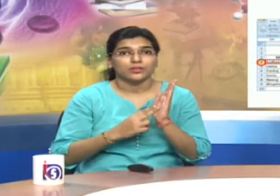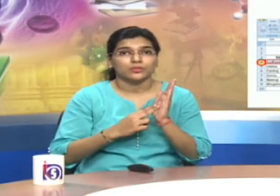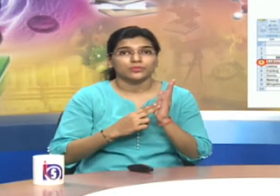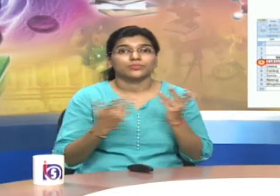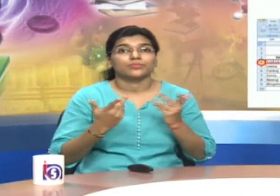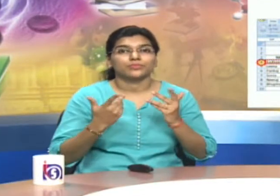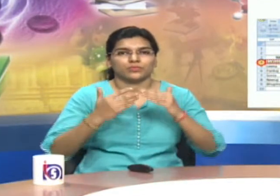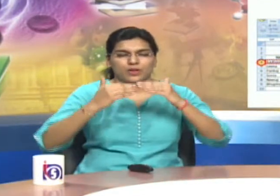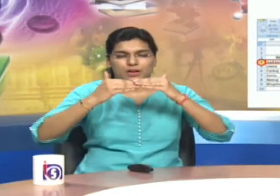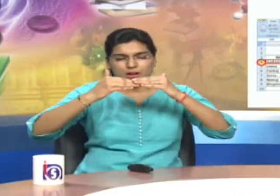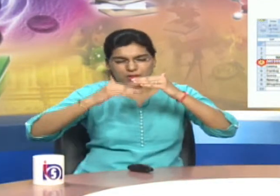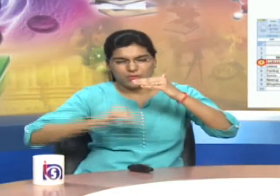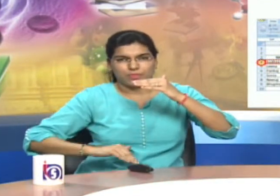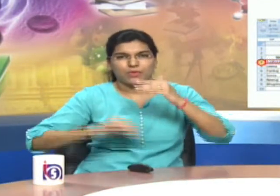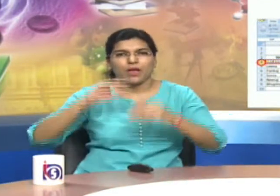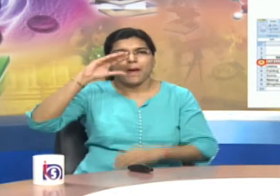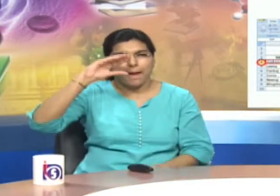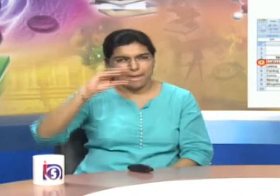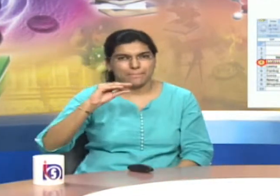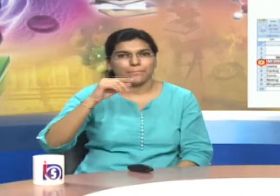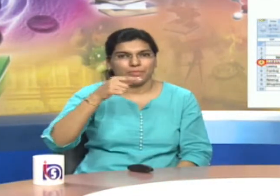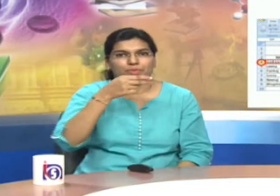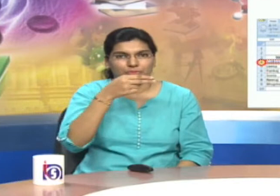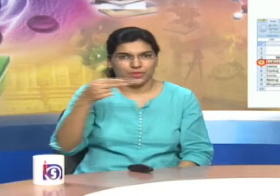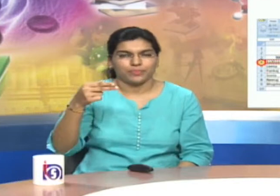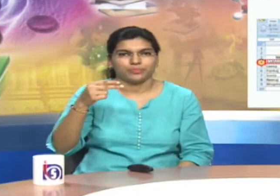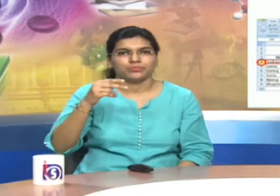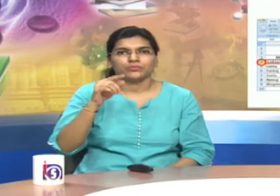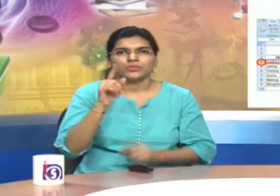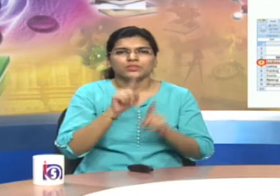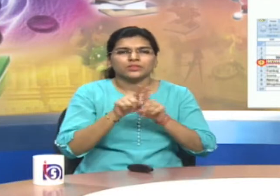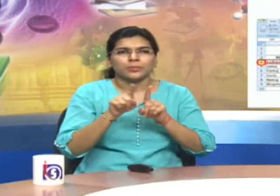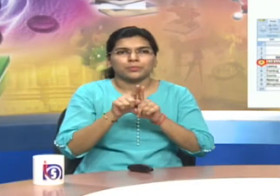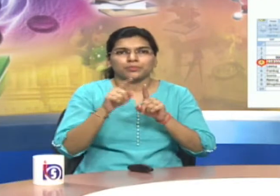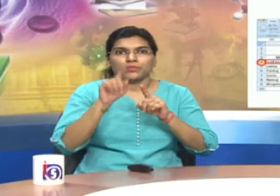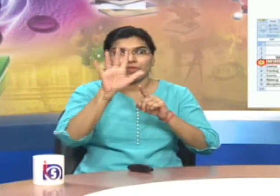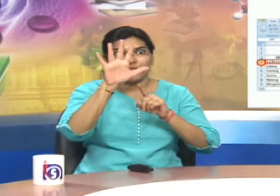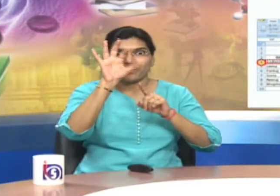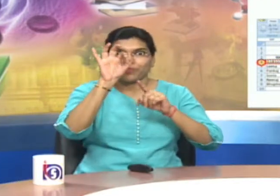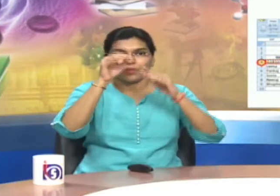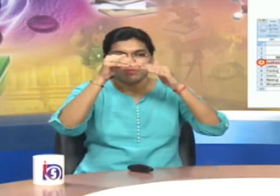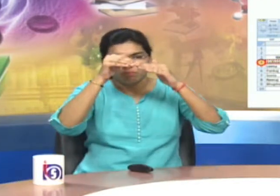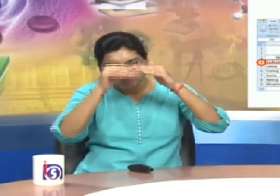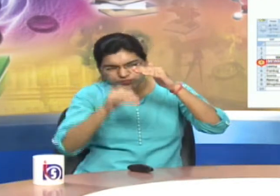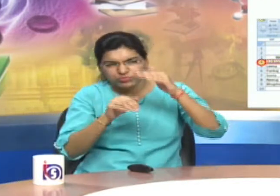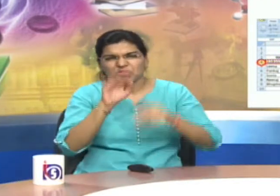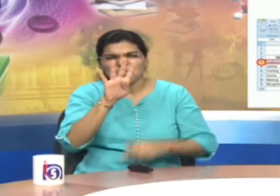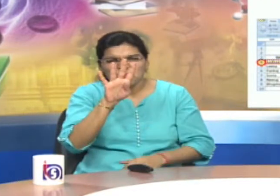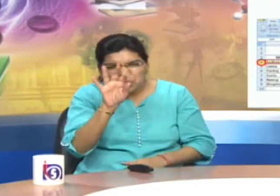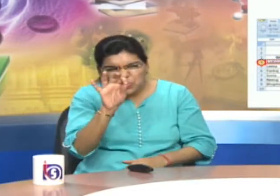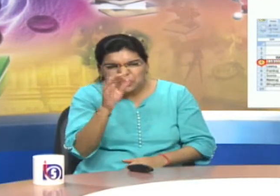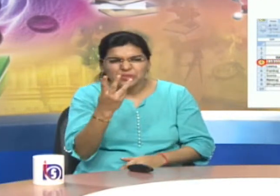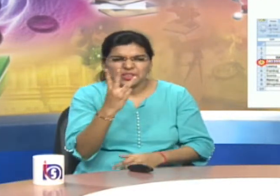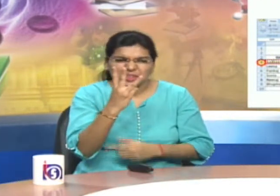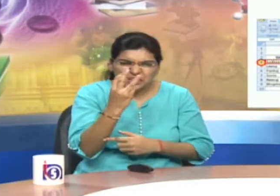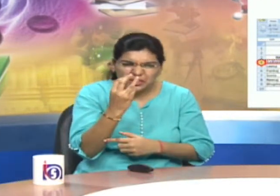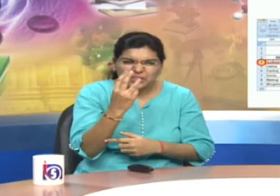Let us now understand this minimum function. You can see on the screen, for example, you need to